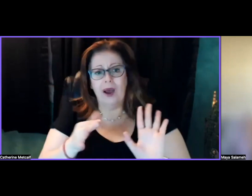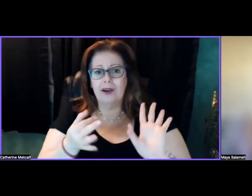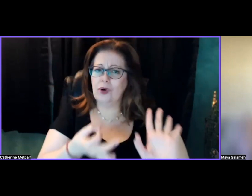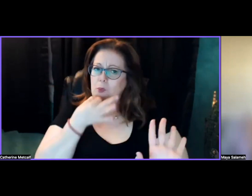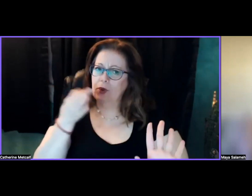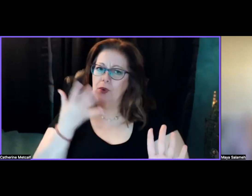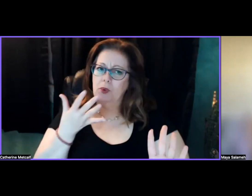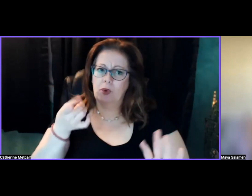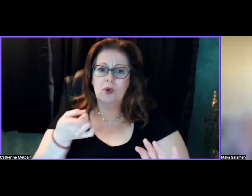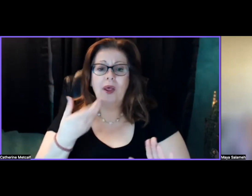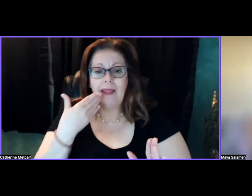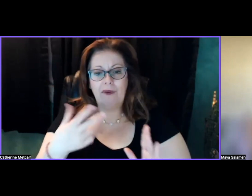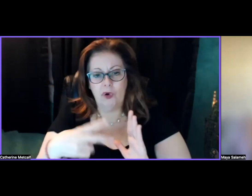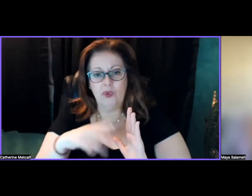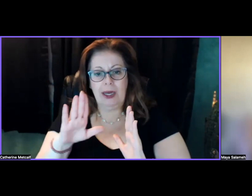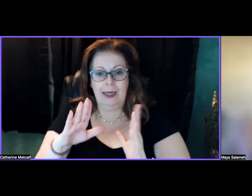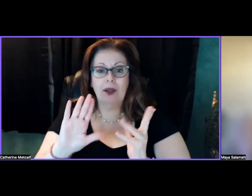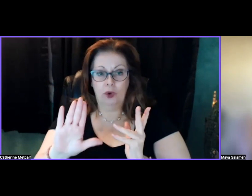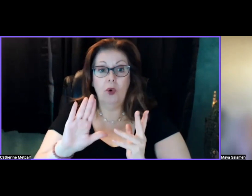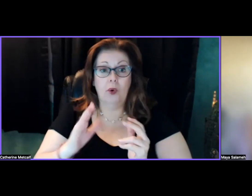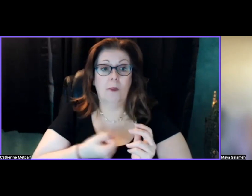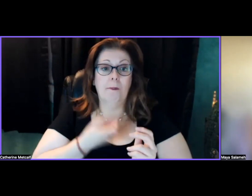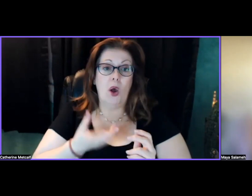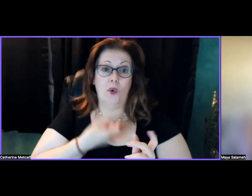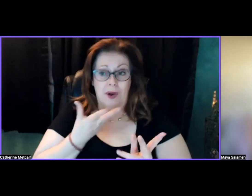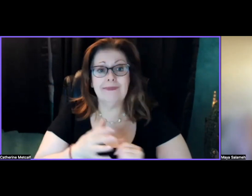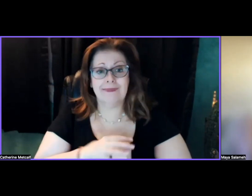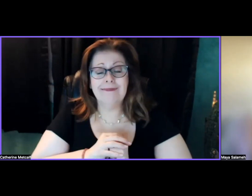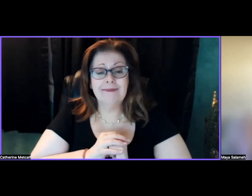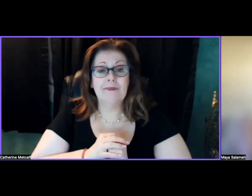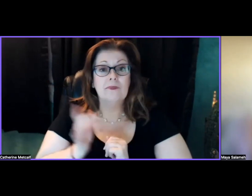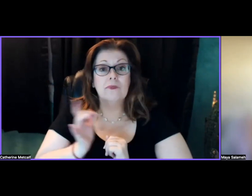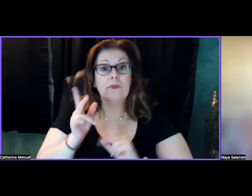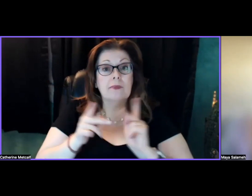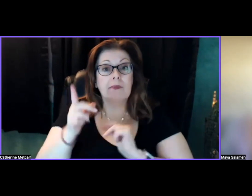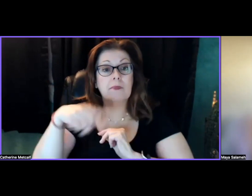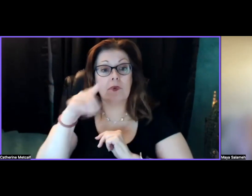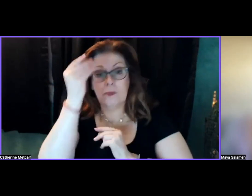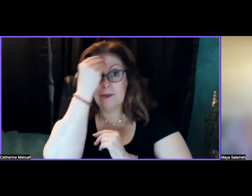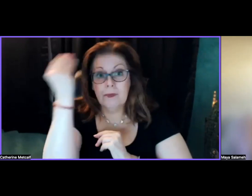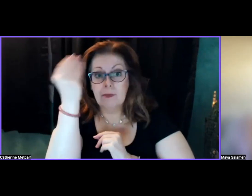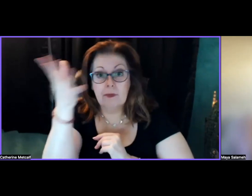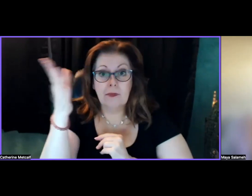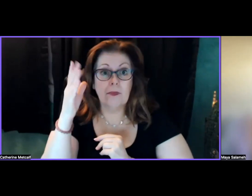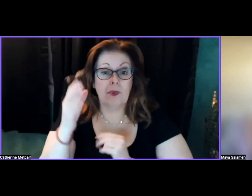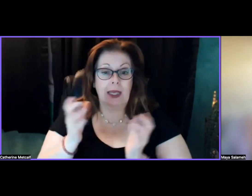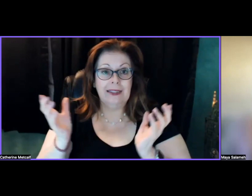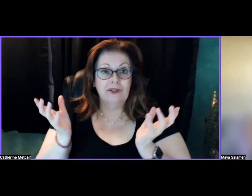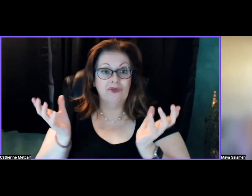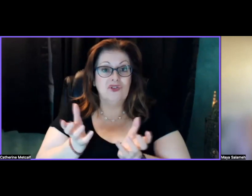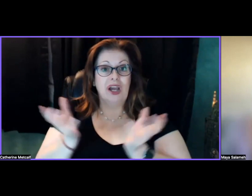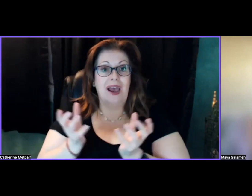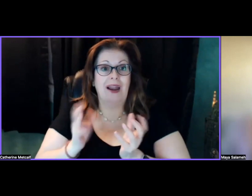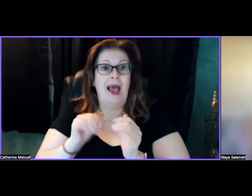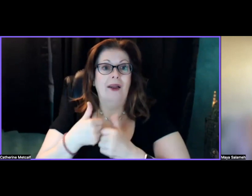for reading these. Also, for folks, just to know, I'm putting it in the chat, but How to Make an Algorithm